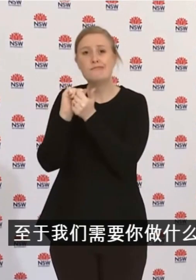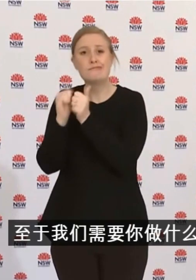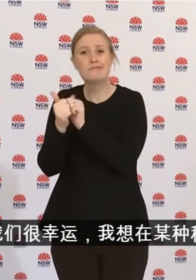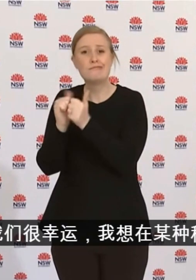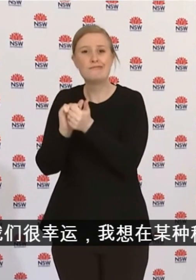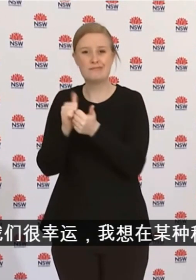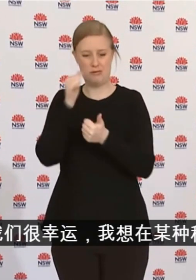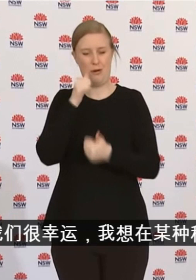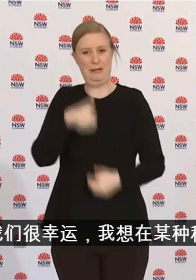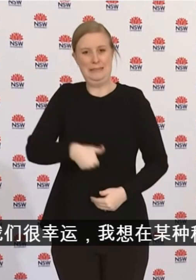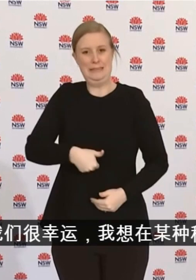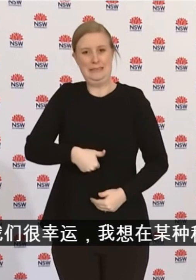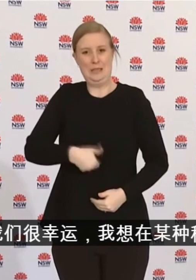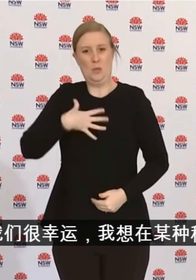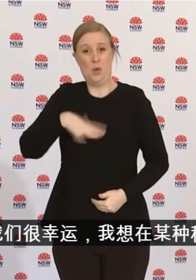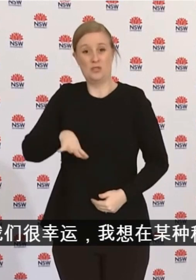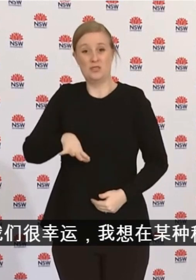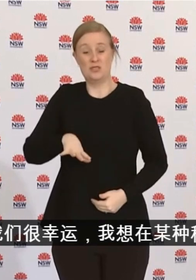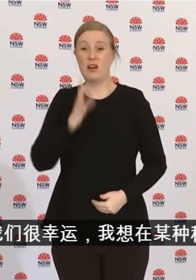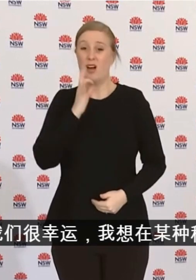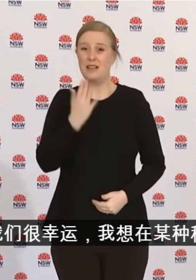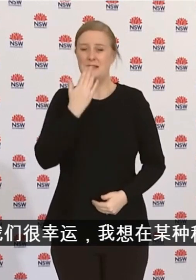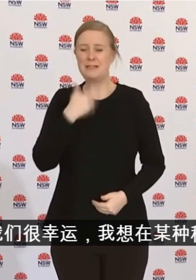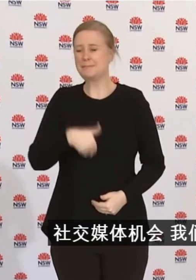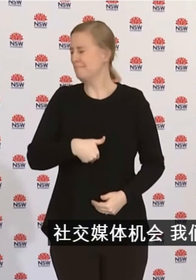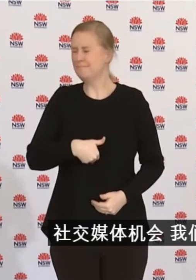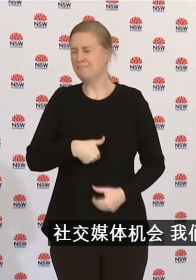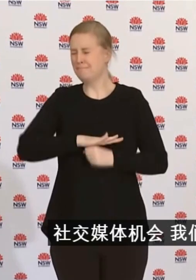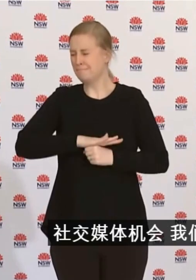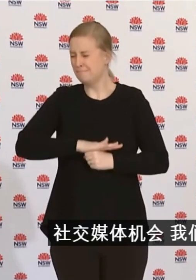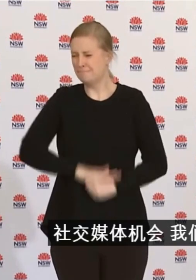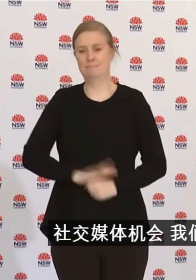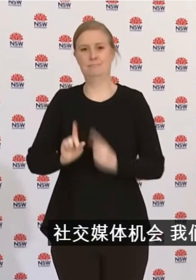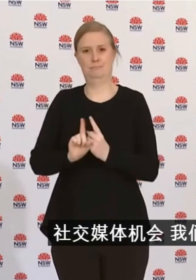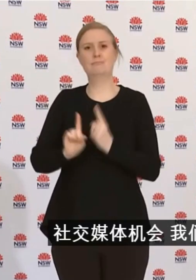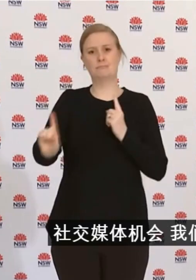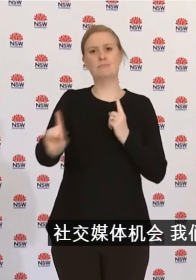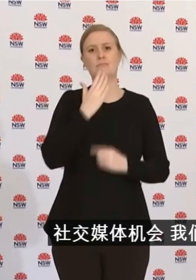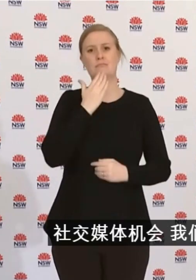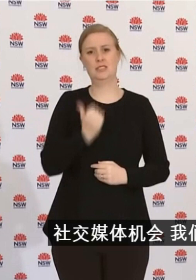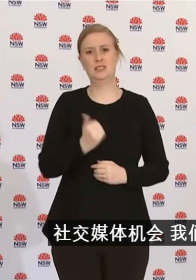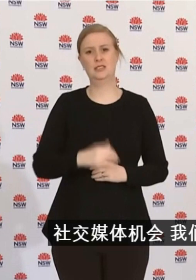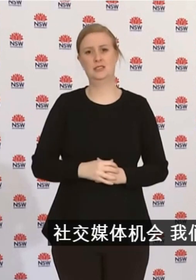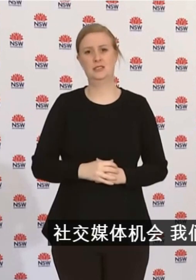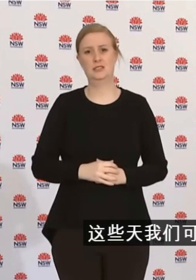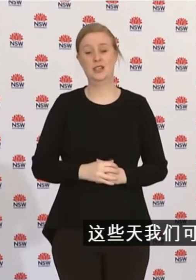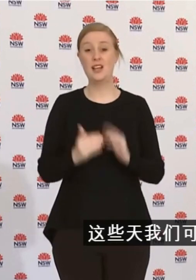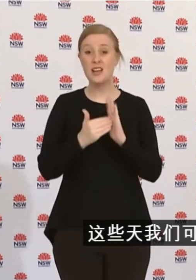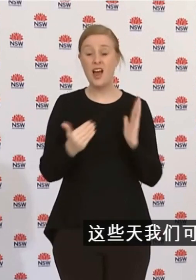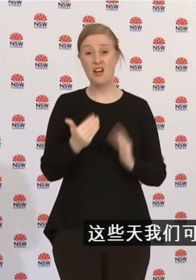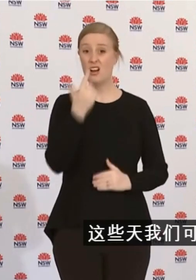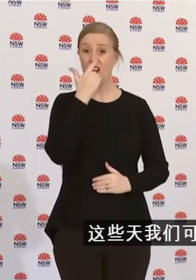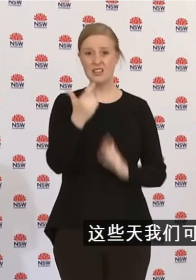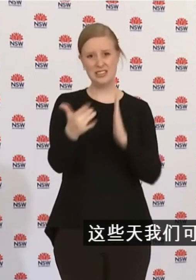exact opposite. We're very lucky, I suppose, to some extent, but in the sense that we have social media opportunities, we have phones, we have Zoom, we have all